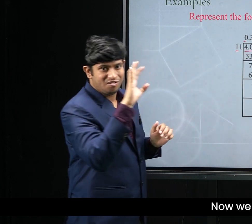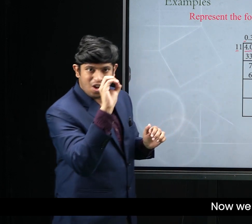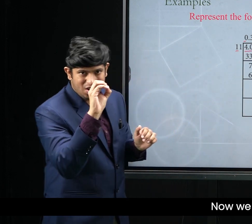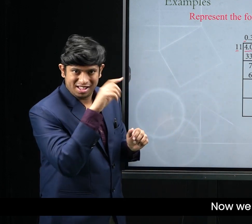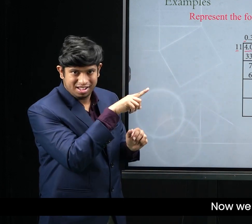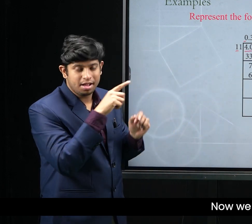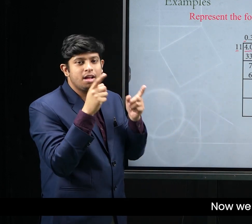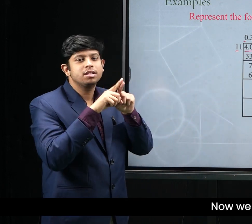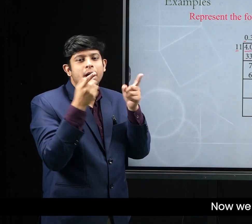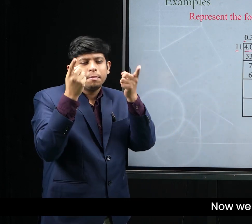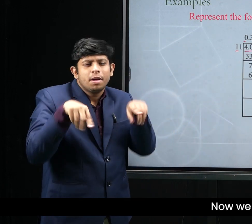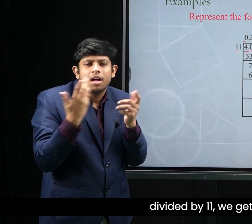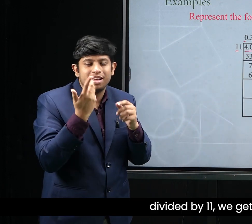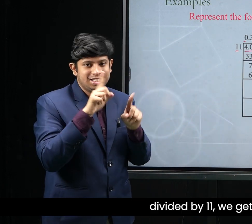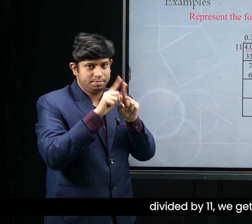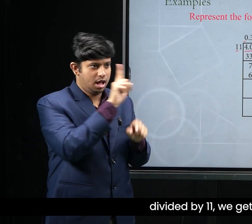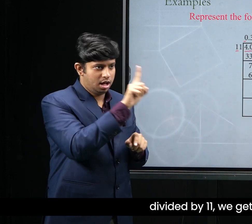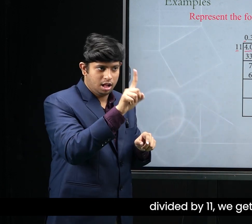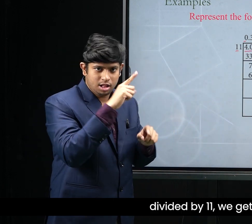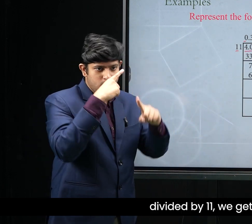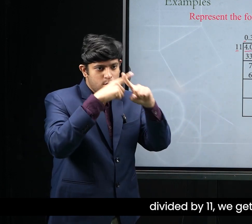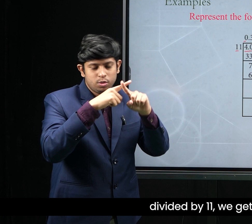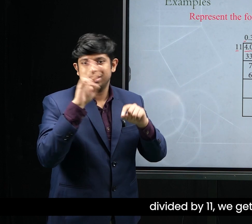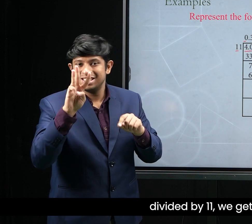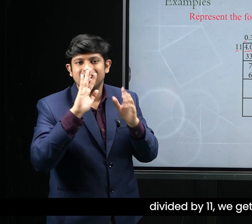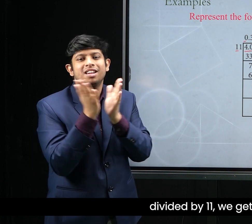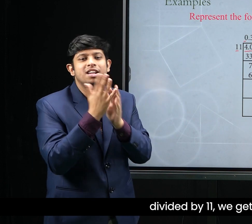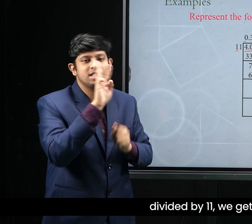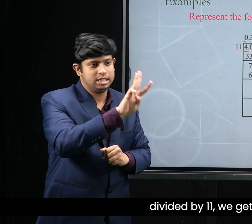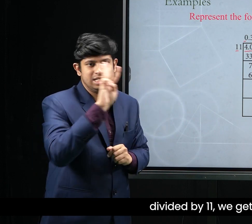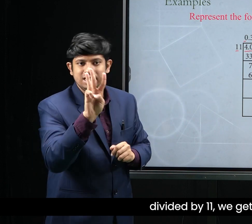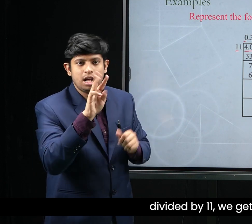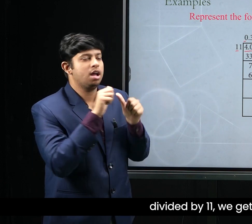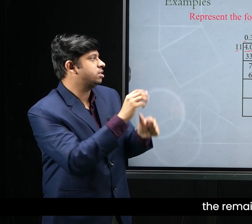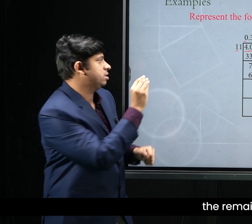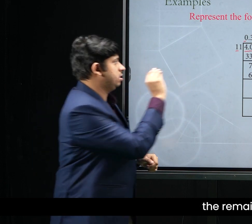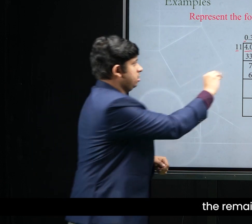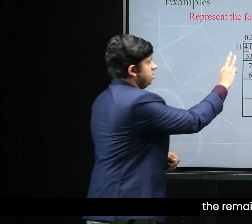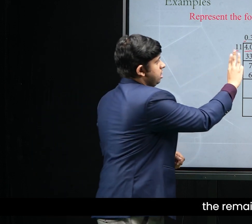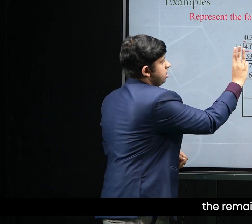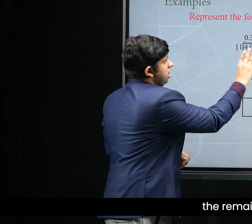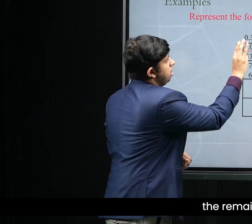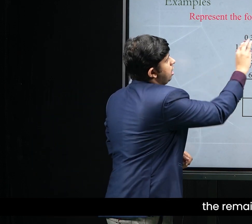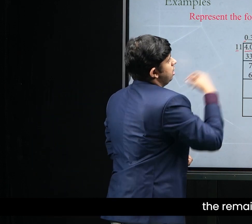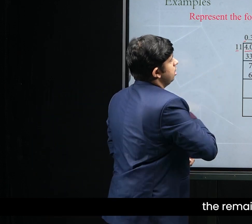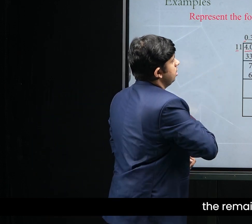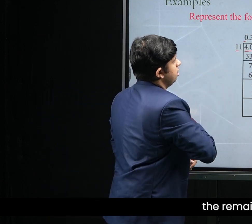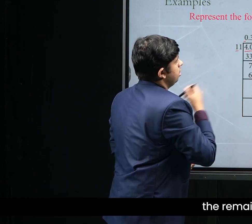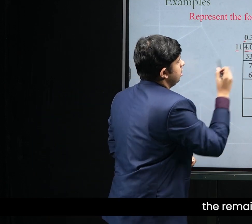Now we get 40 divided by 11, we get 33. By subtracting, the remainder is 7.